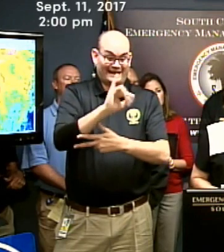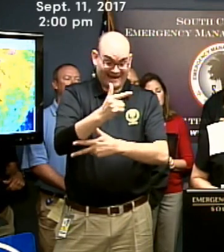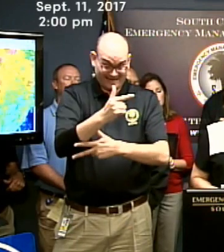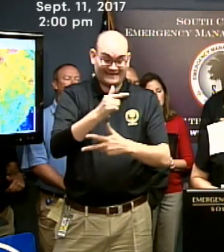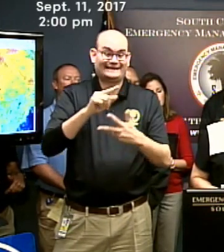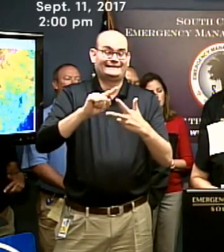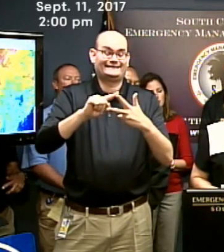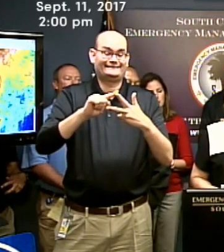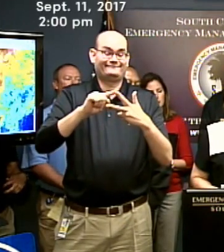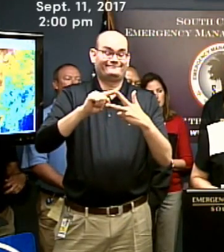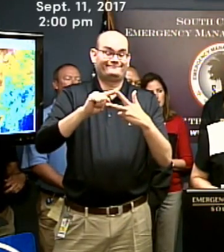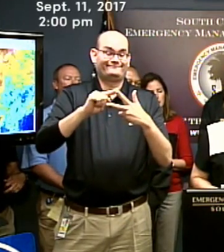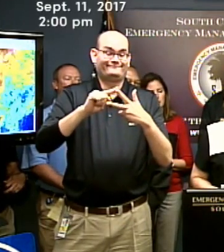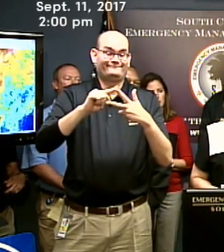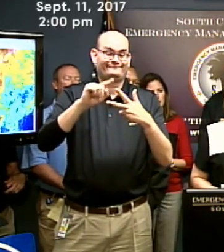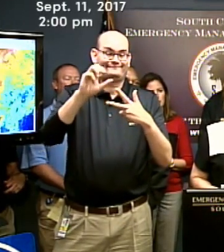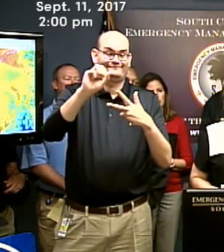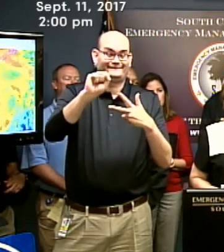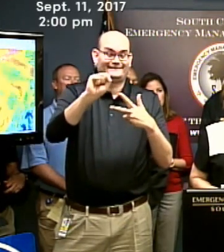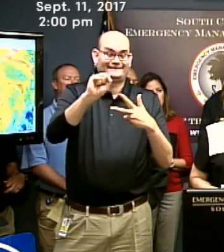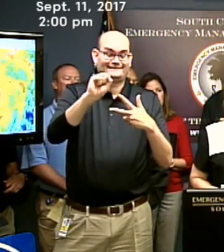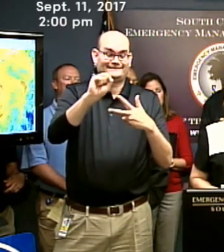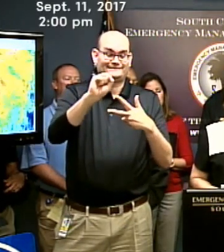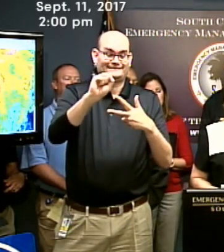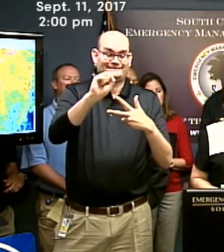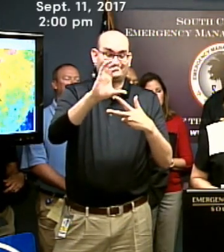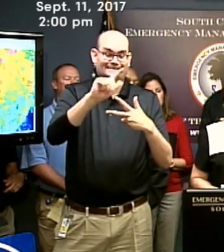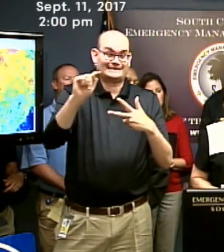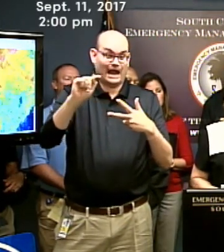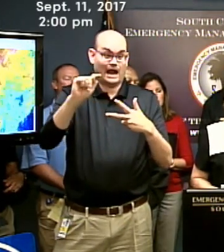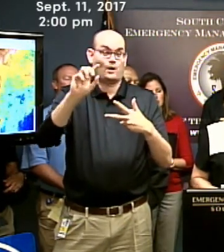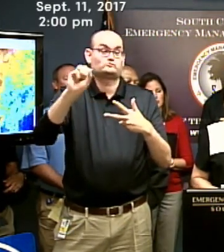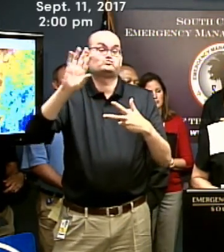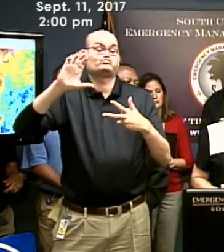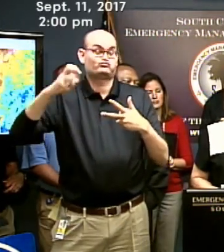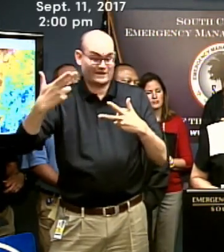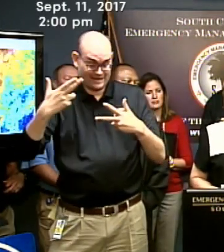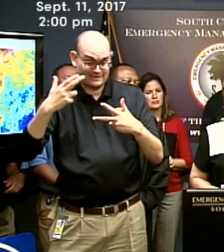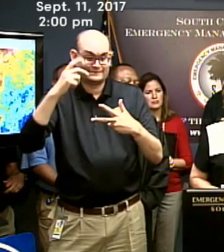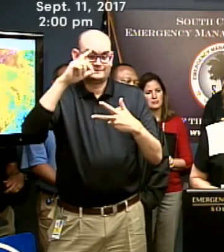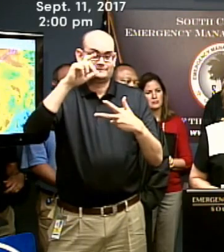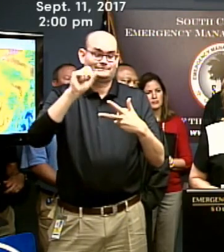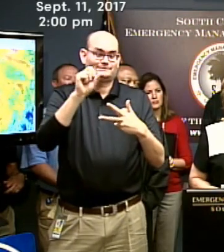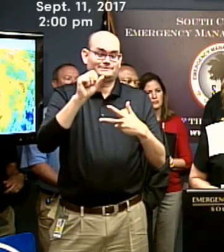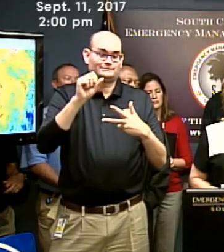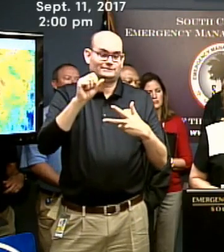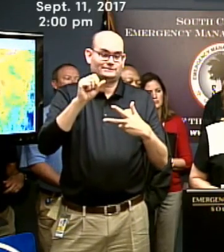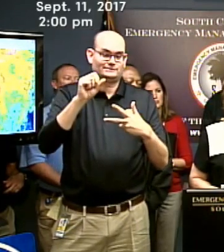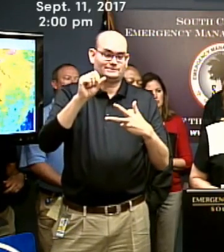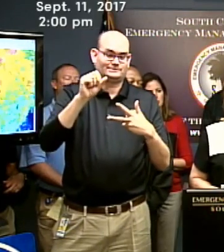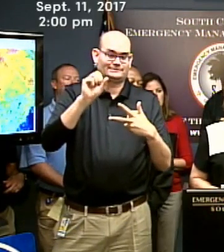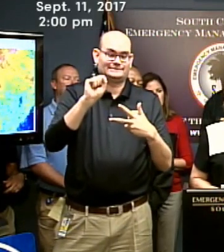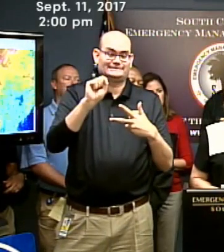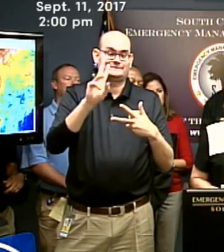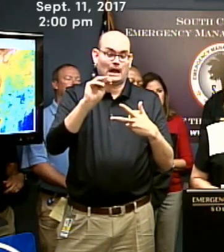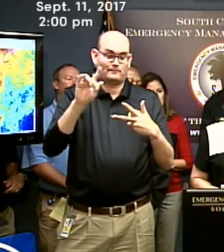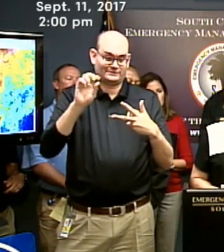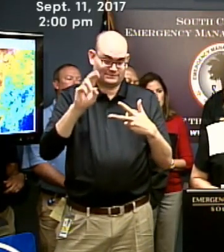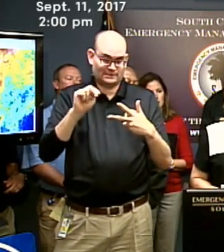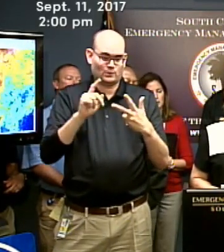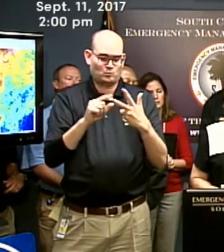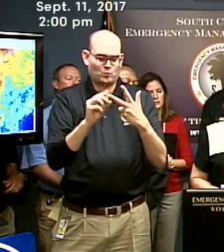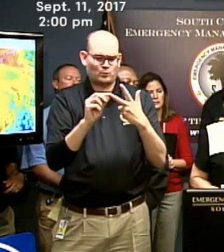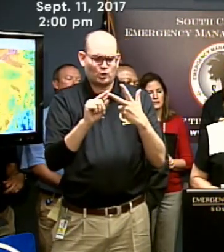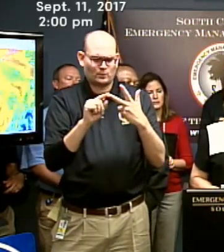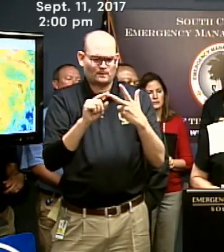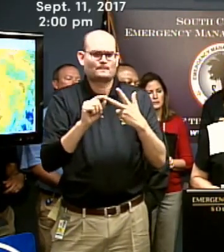Turbyville, and Scotch Branch High School in Somerton. In Colleton County, we have one shelter open at Colleton Middle